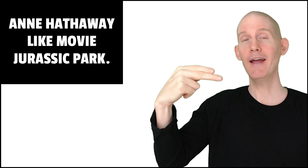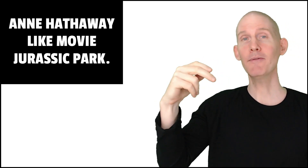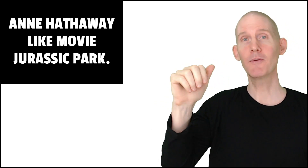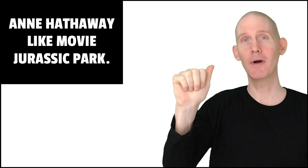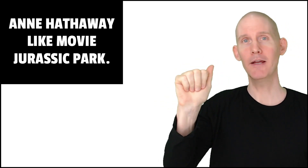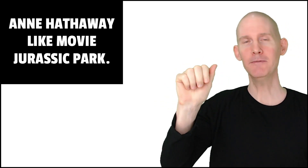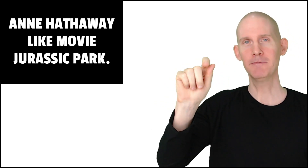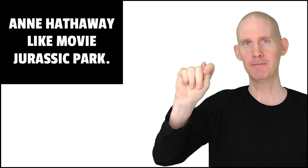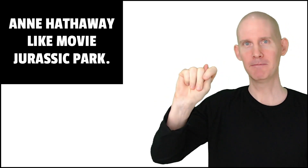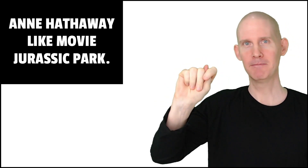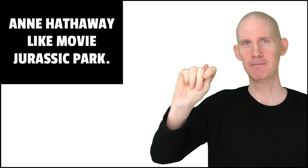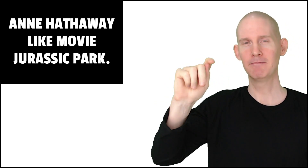Hathaway